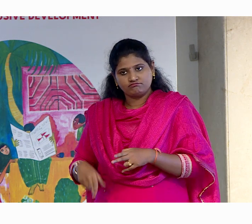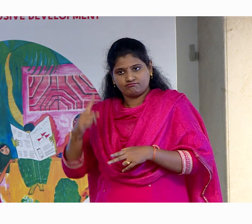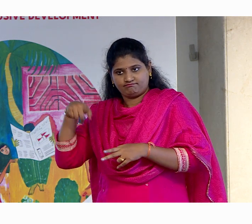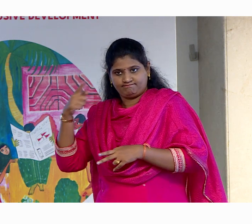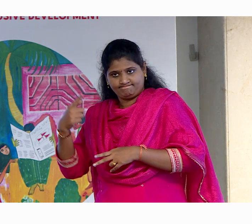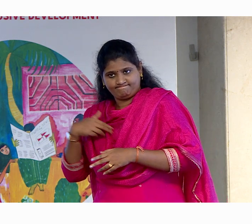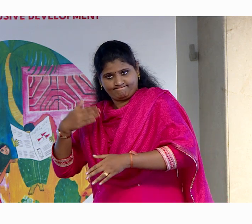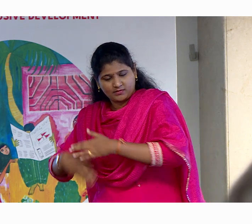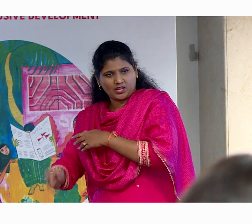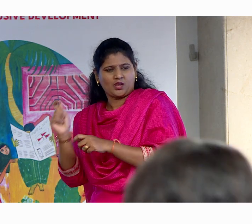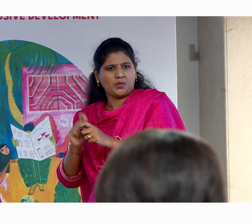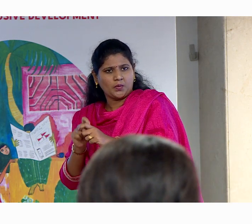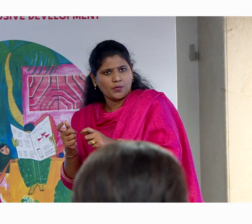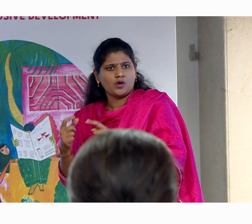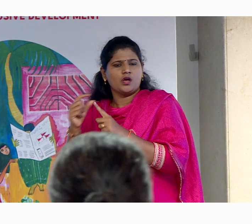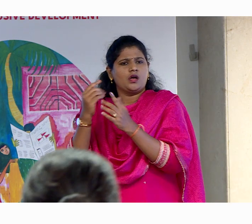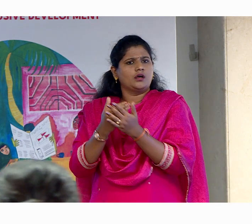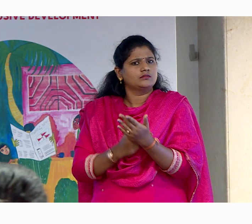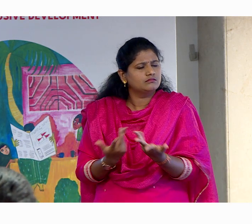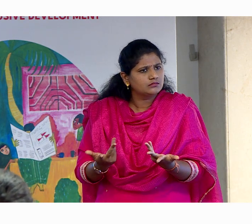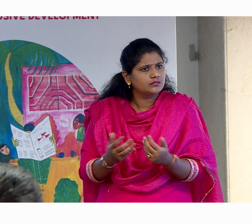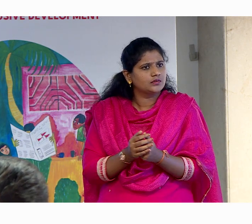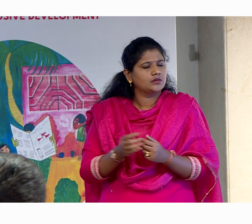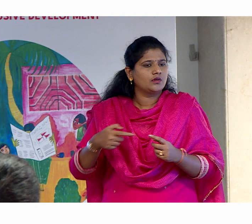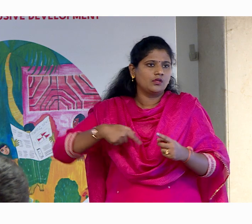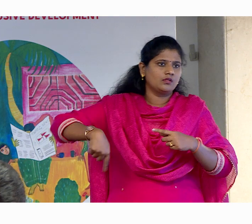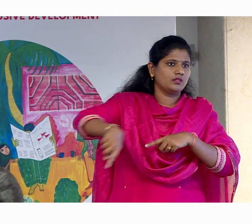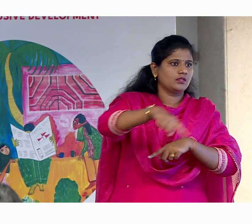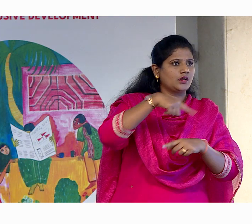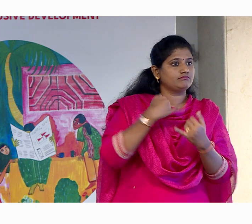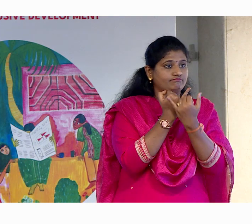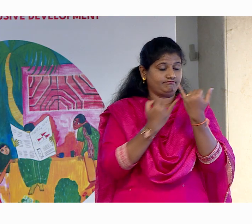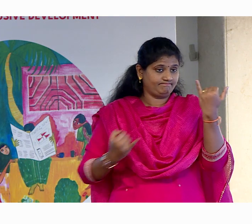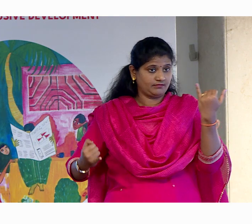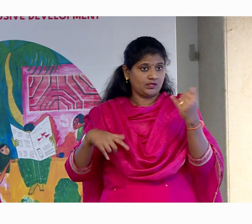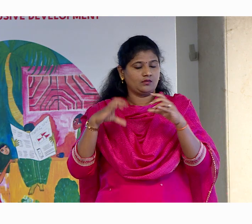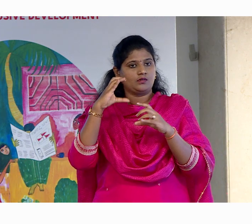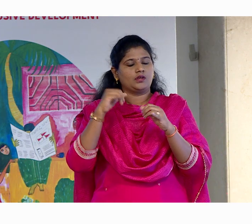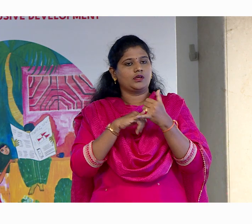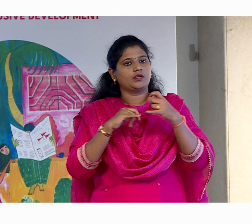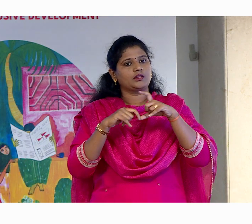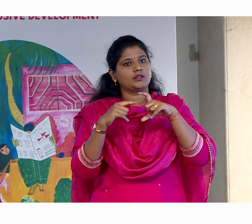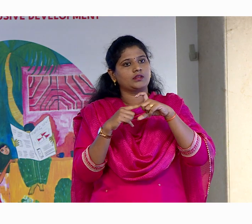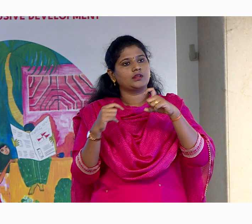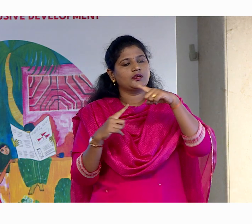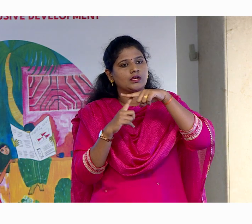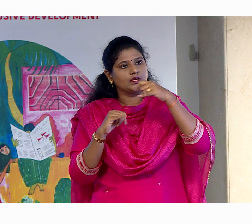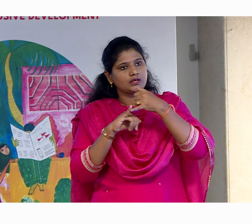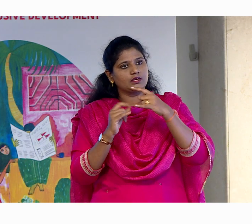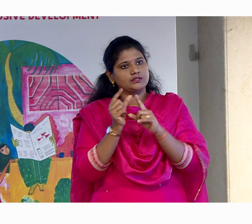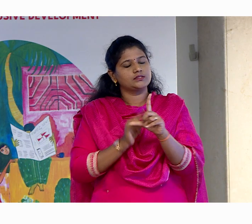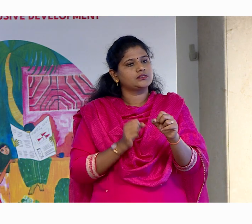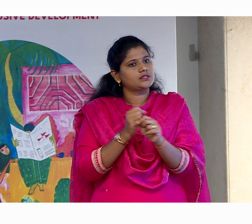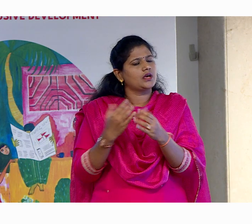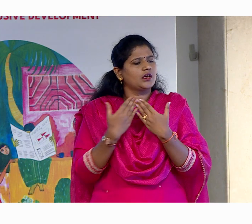local protocols tell you, and importantly, what stories and case studies say as well. So you're